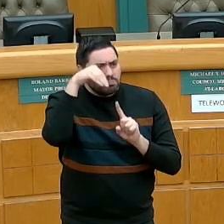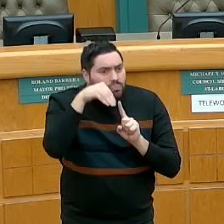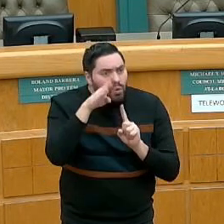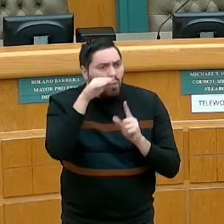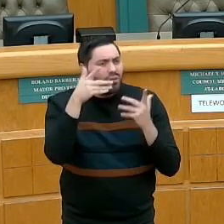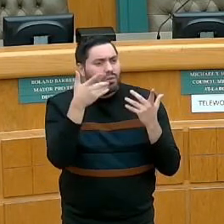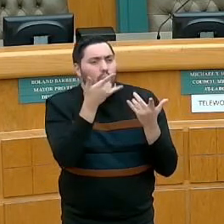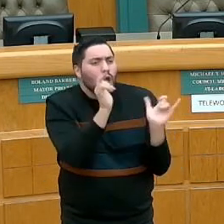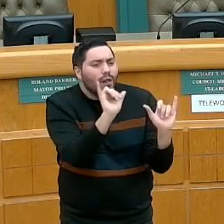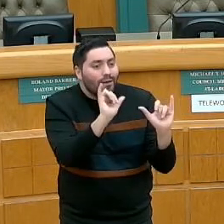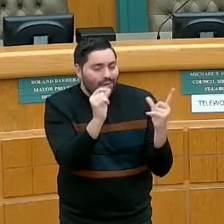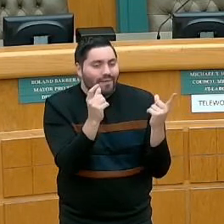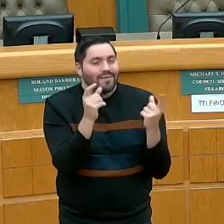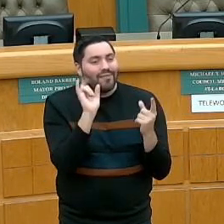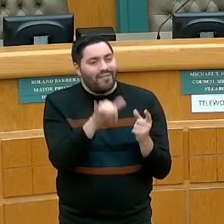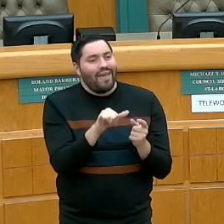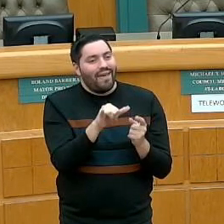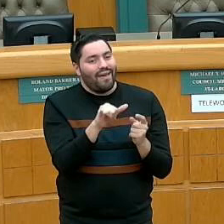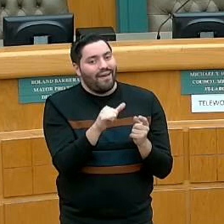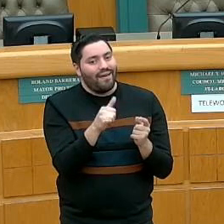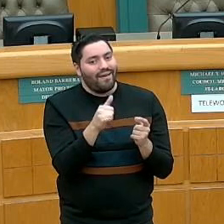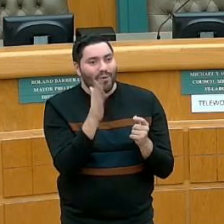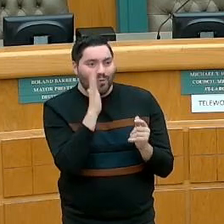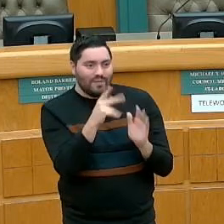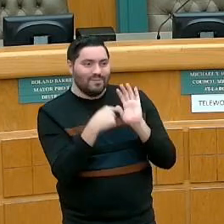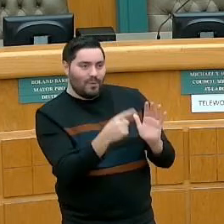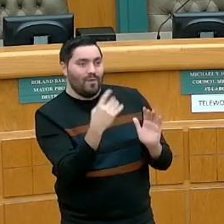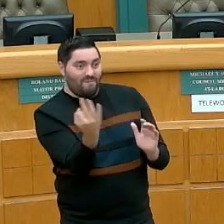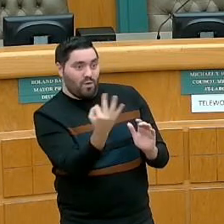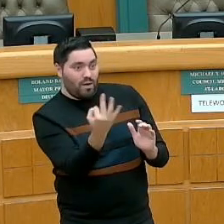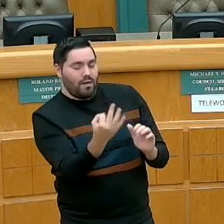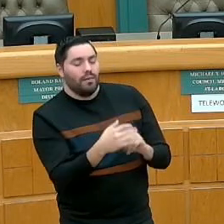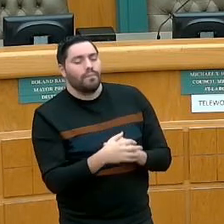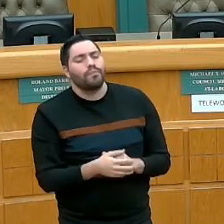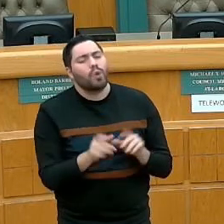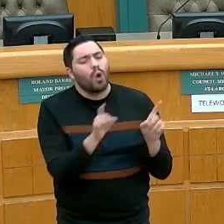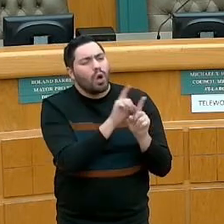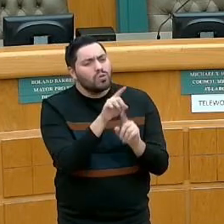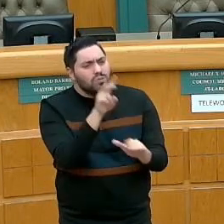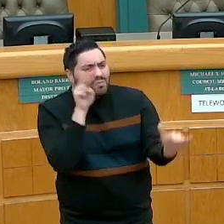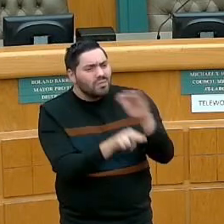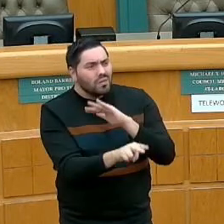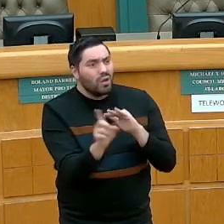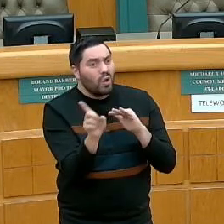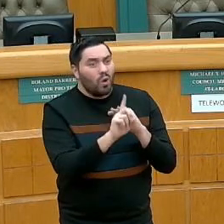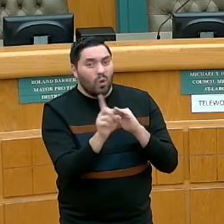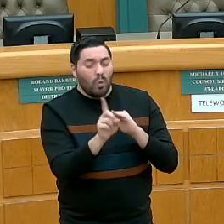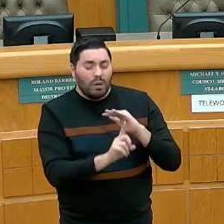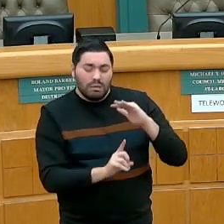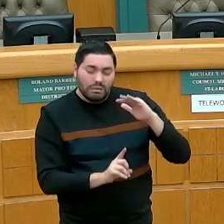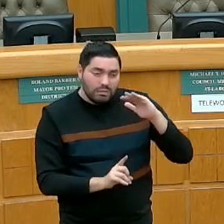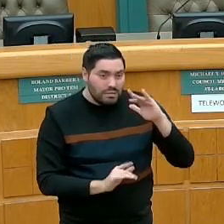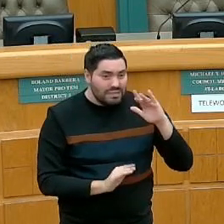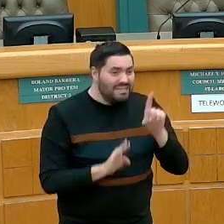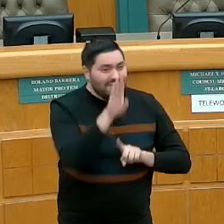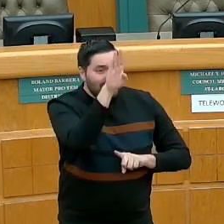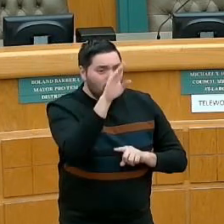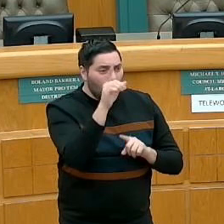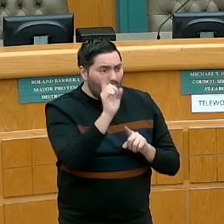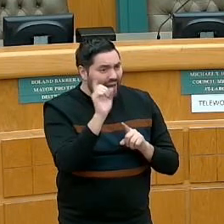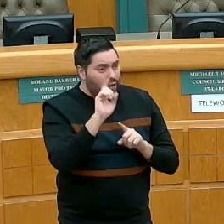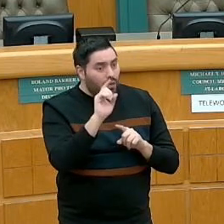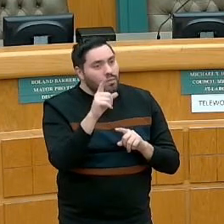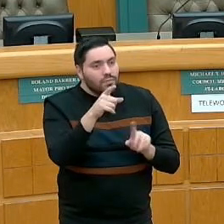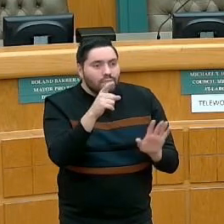why we're asking for the model to be done. We'll also predict where is the peak of the infection rate. You saw earlier the